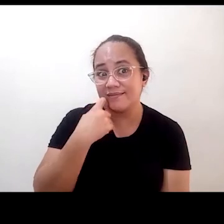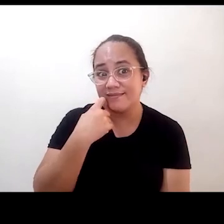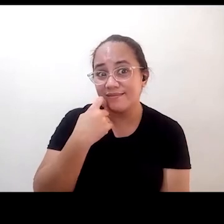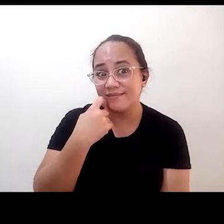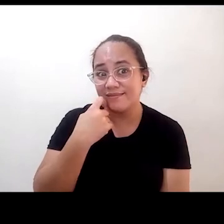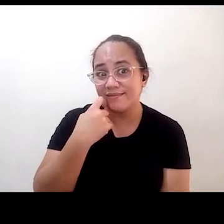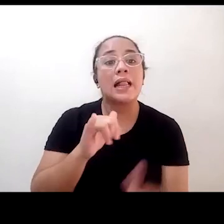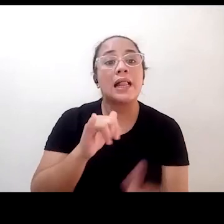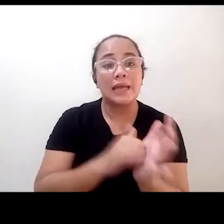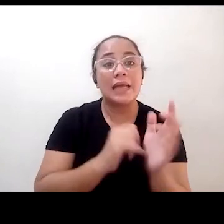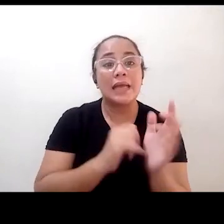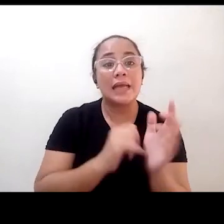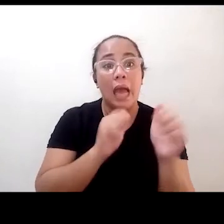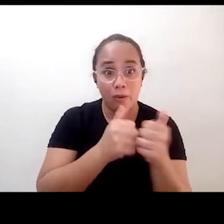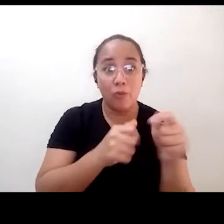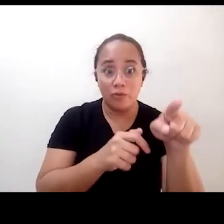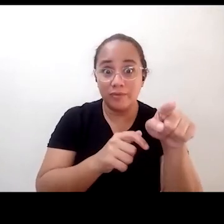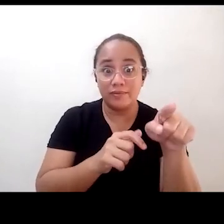set it up.